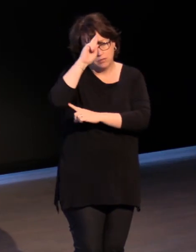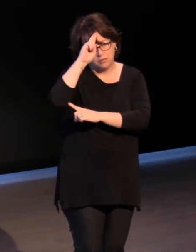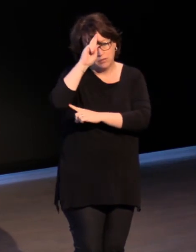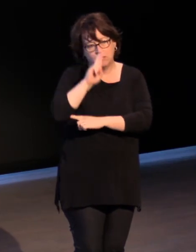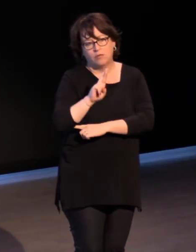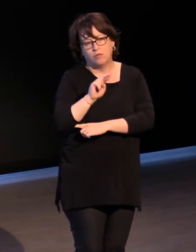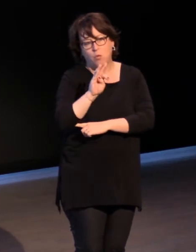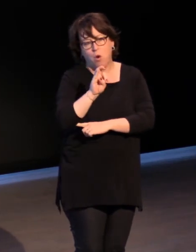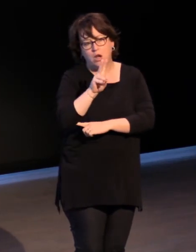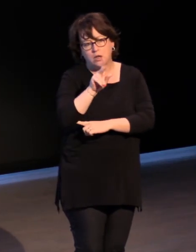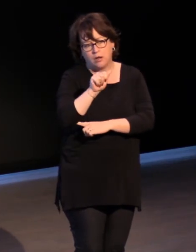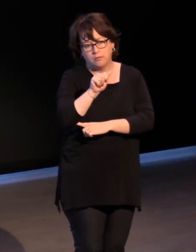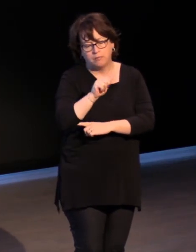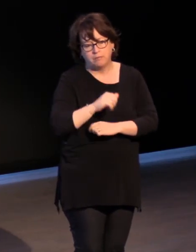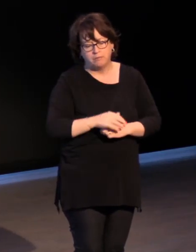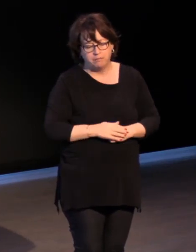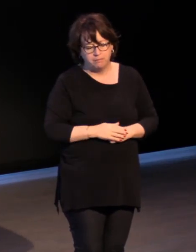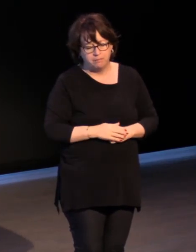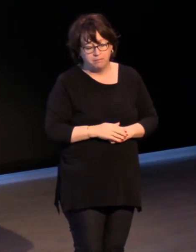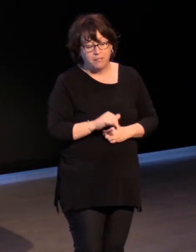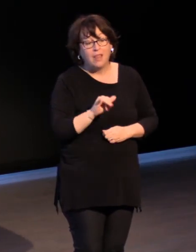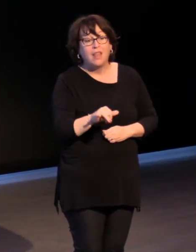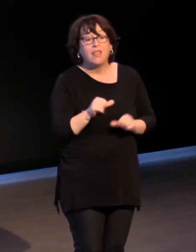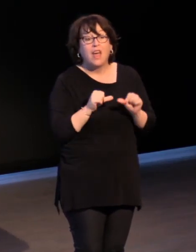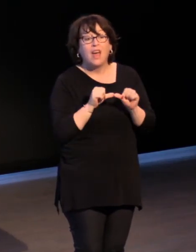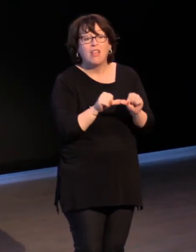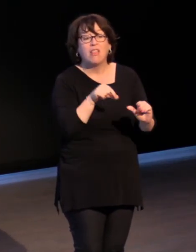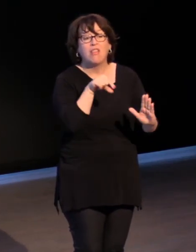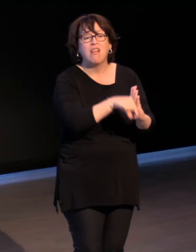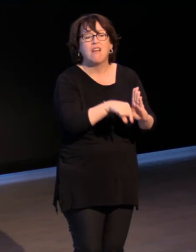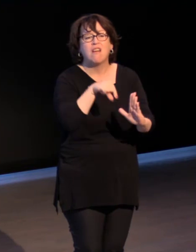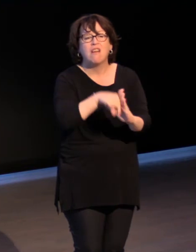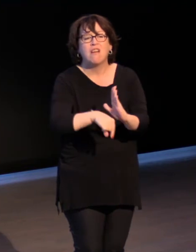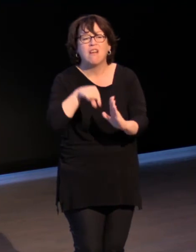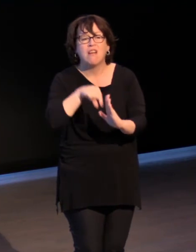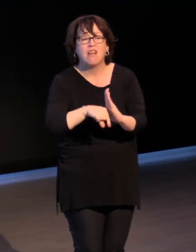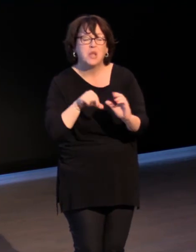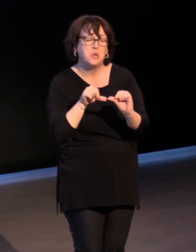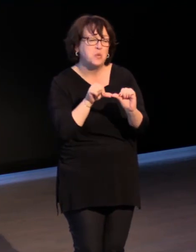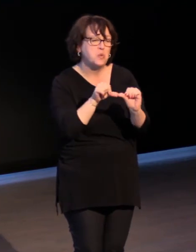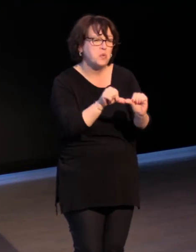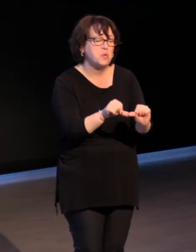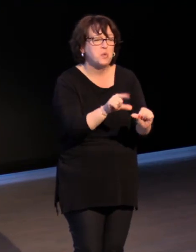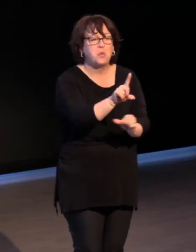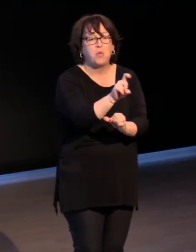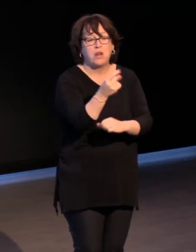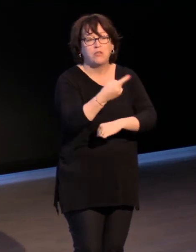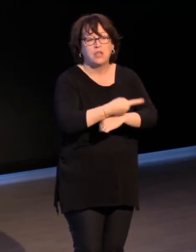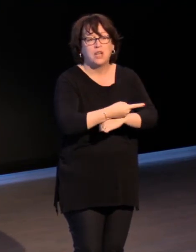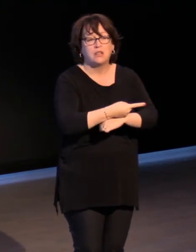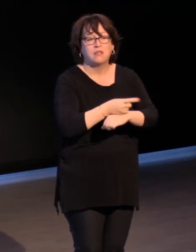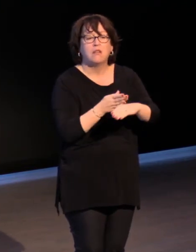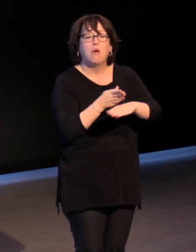It is the genocide that lasted for 100 days, and more than a million people were killed